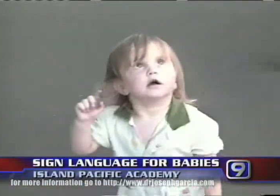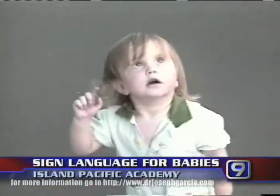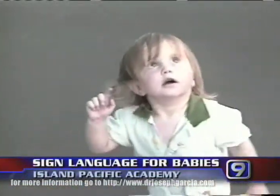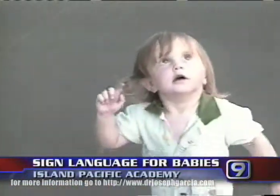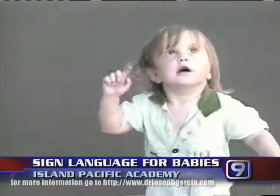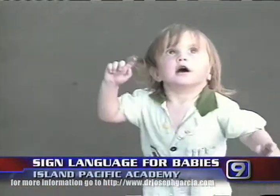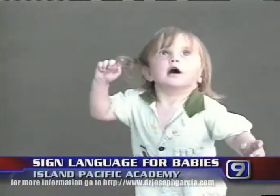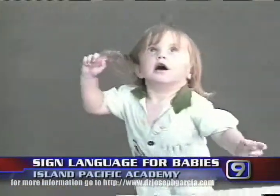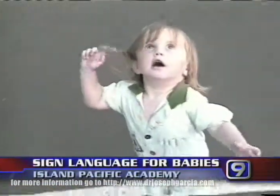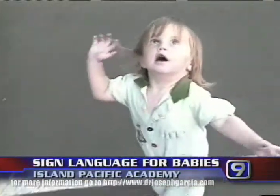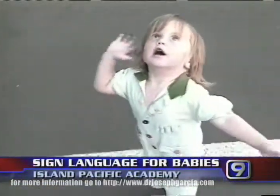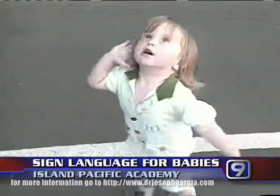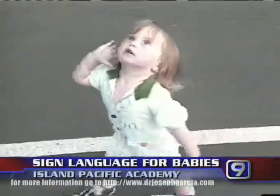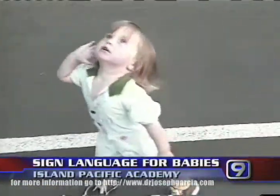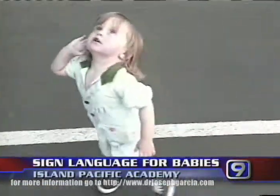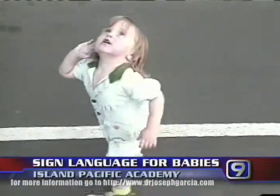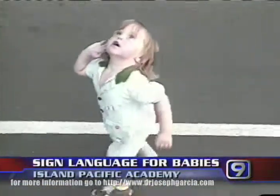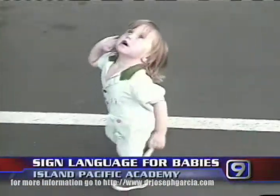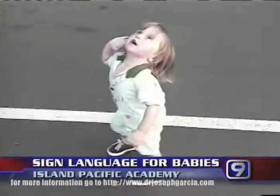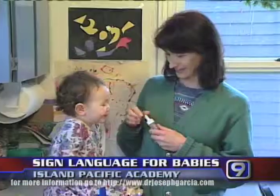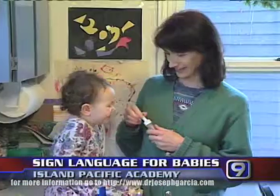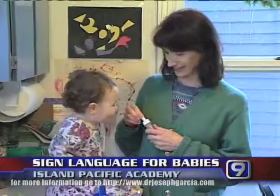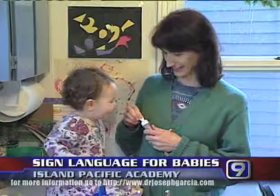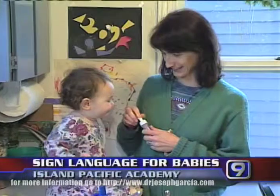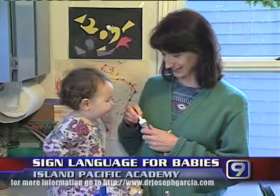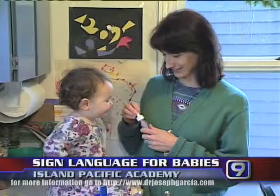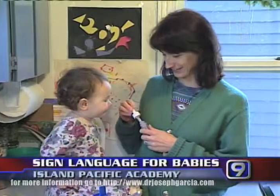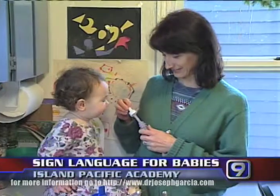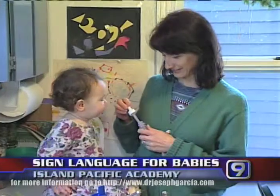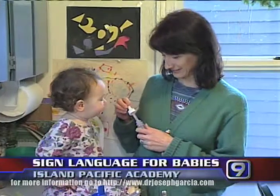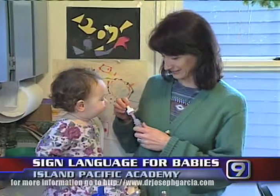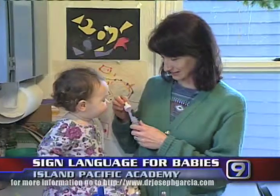medicine and she's getting the message across. Mom gives her what she needs.